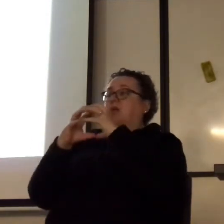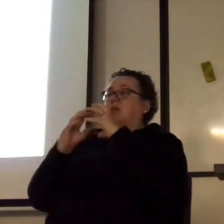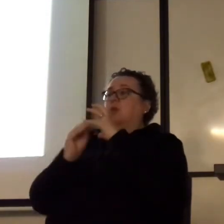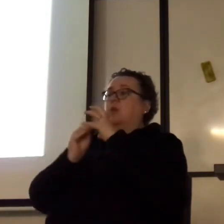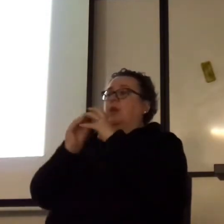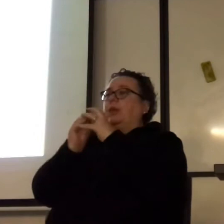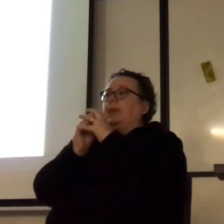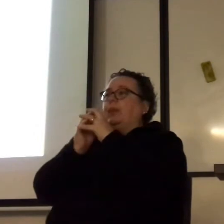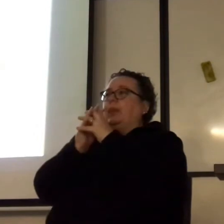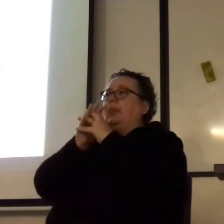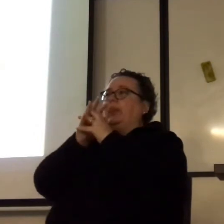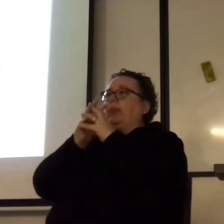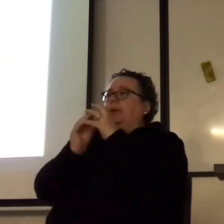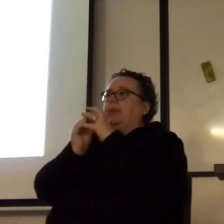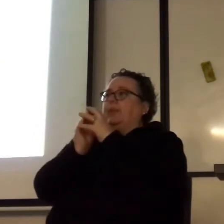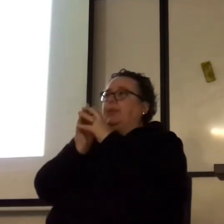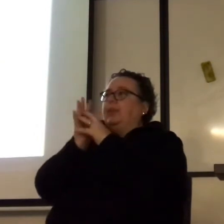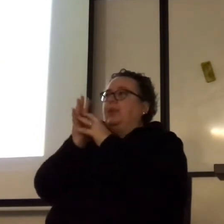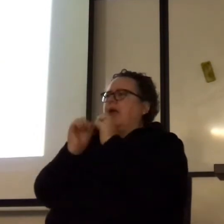holocrine.